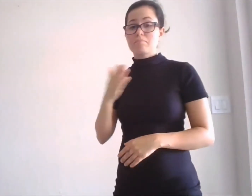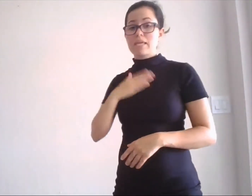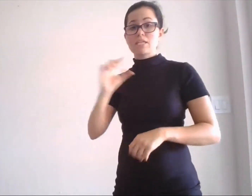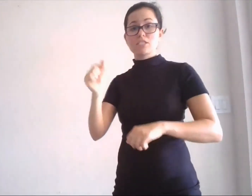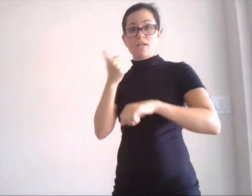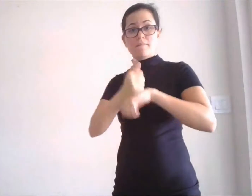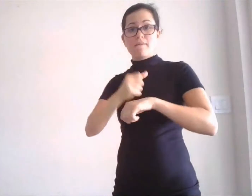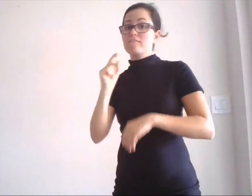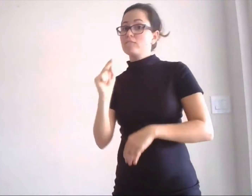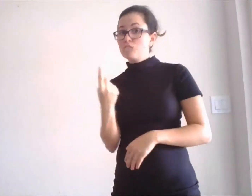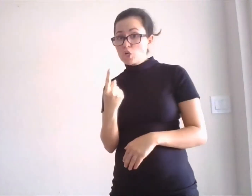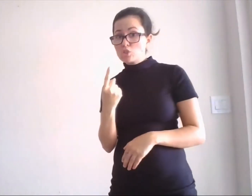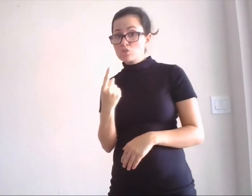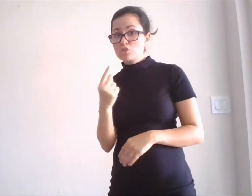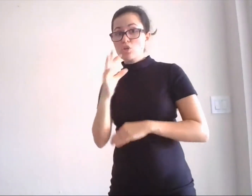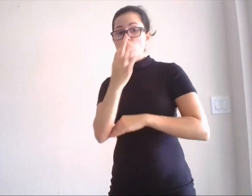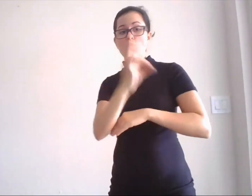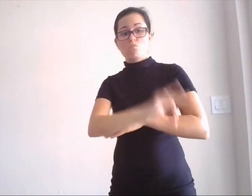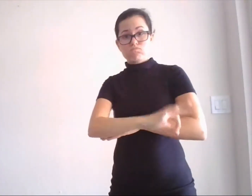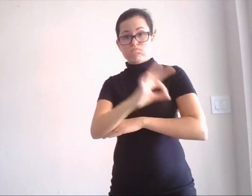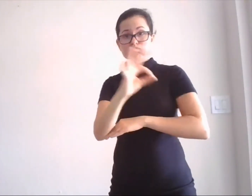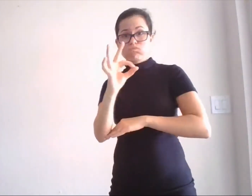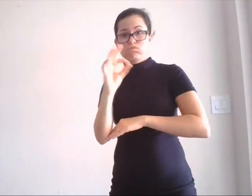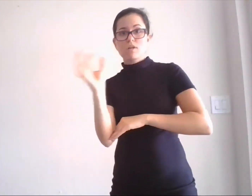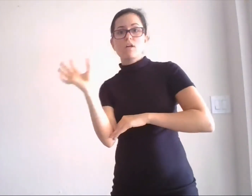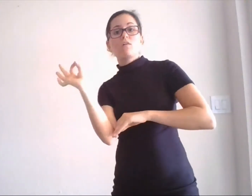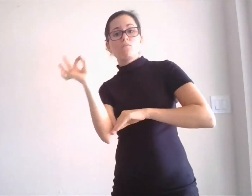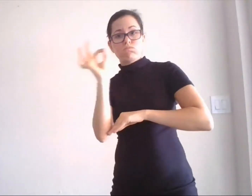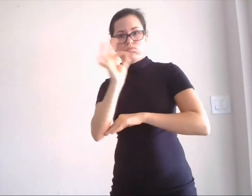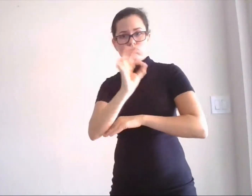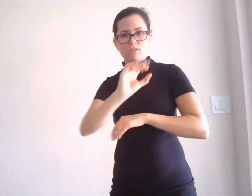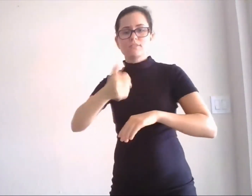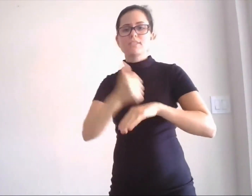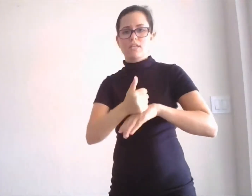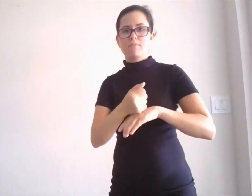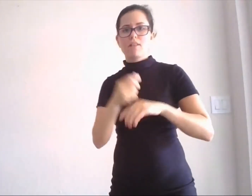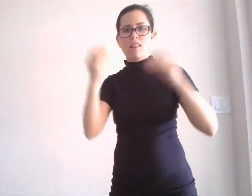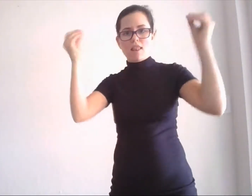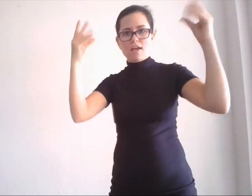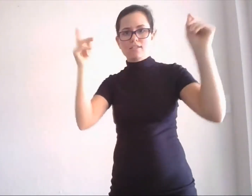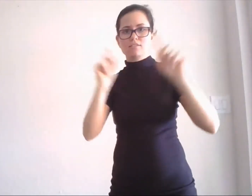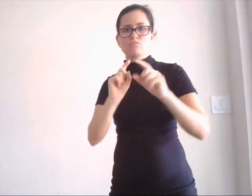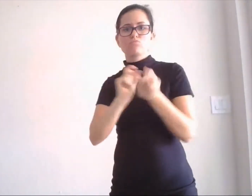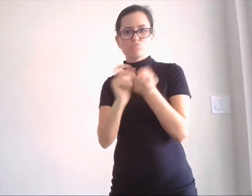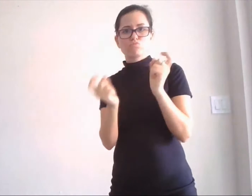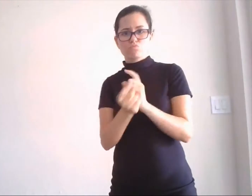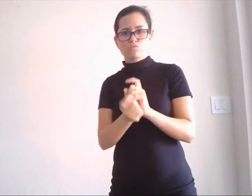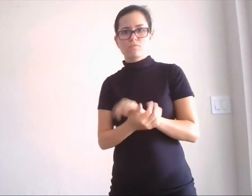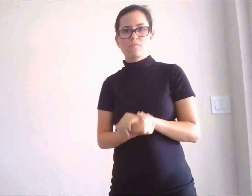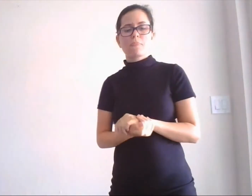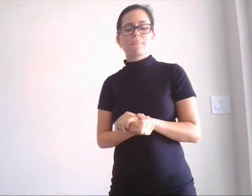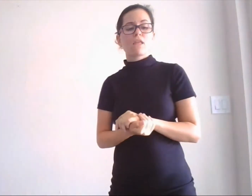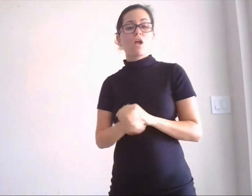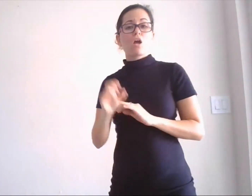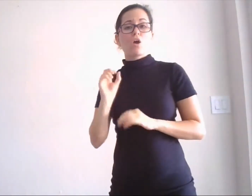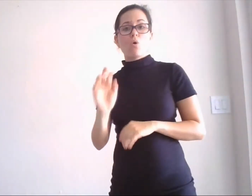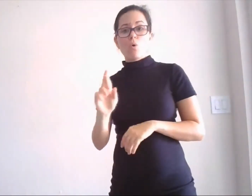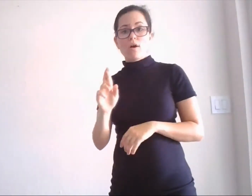off. And then when I say, and then if Jessie wants to have a party, she says, HG, it's